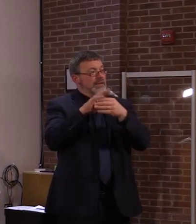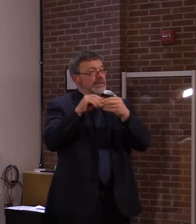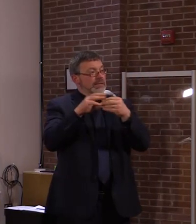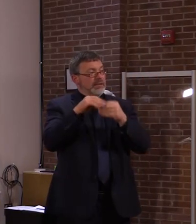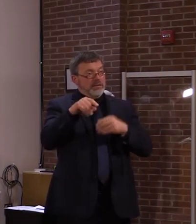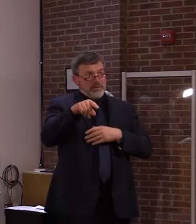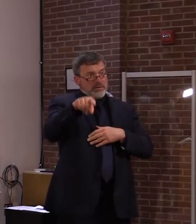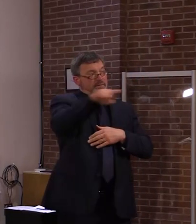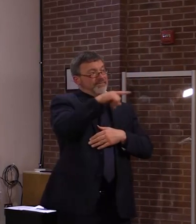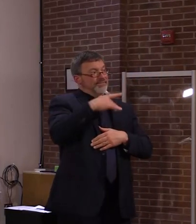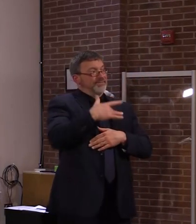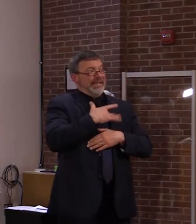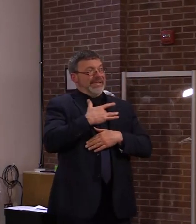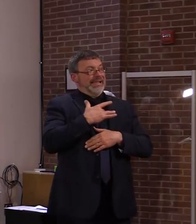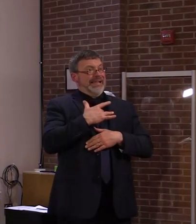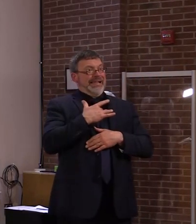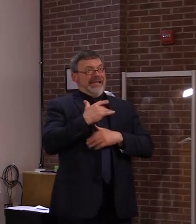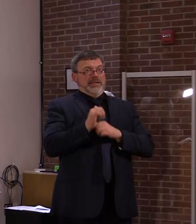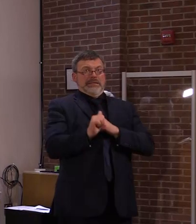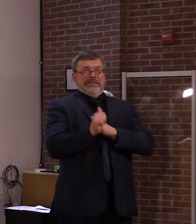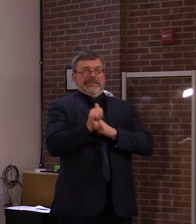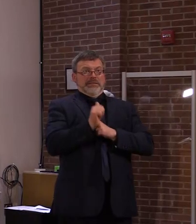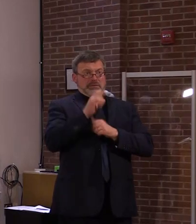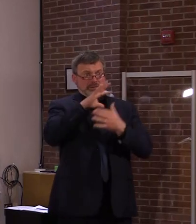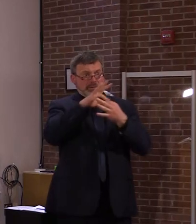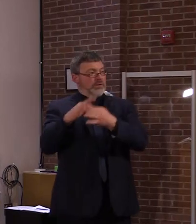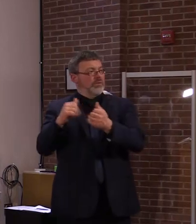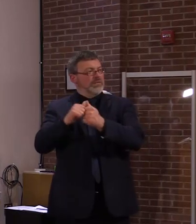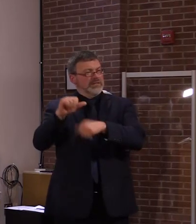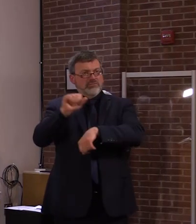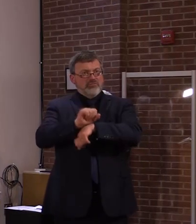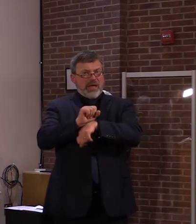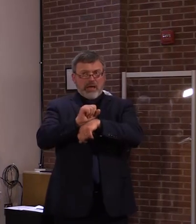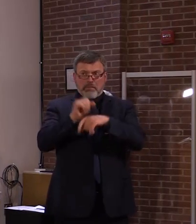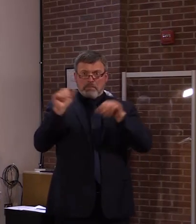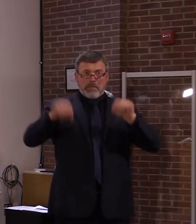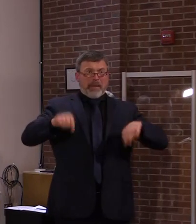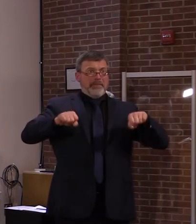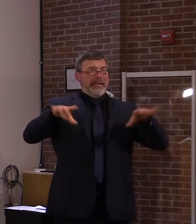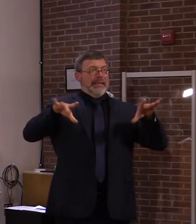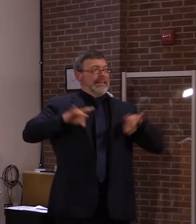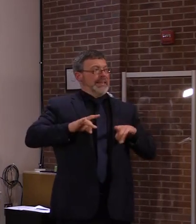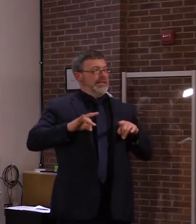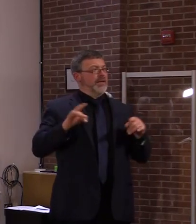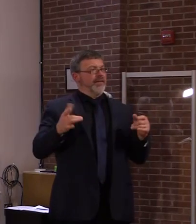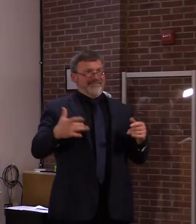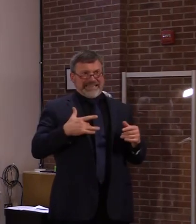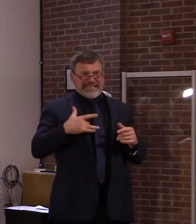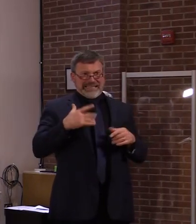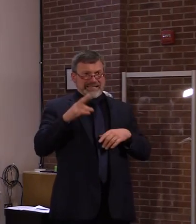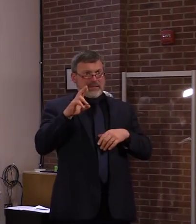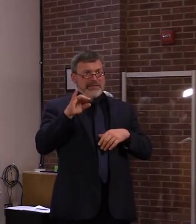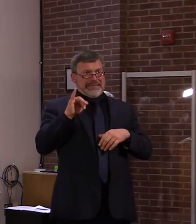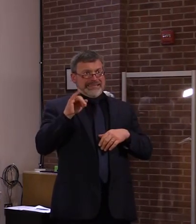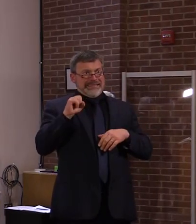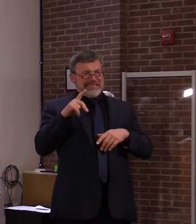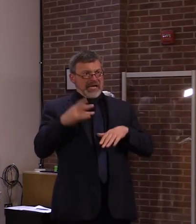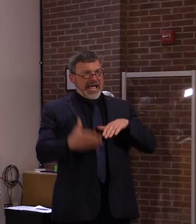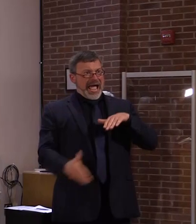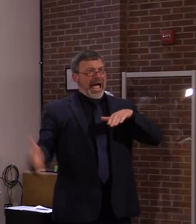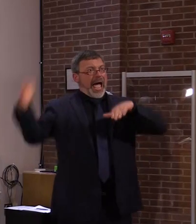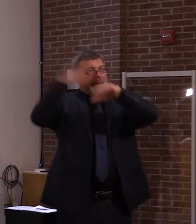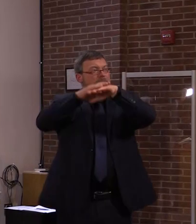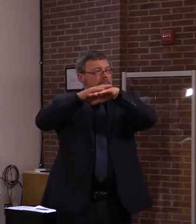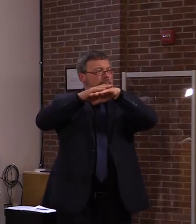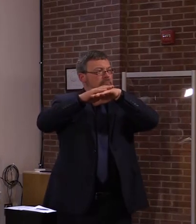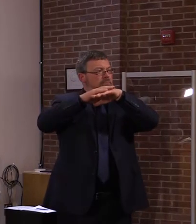virtue of what you do every day, you come in contact with people and that puts you at risk, that you would not